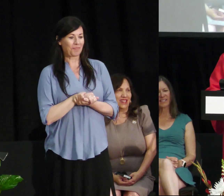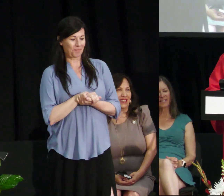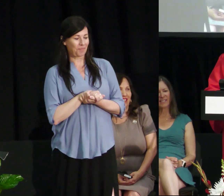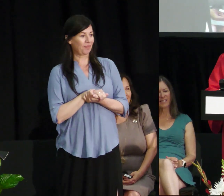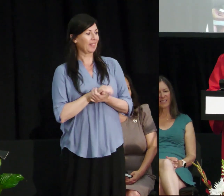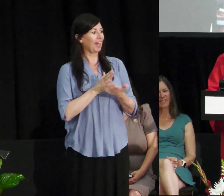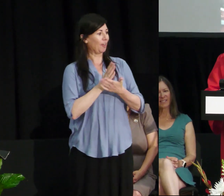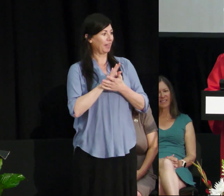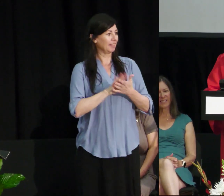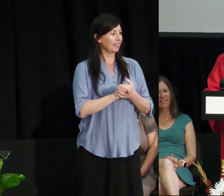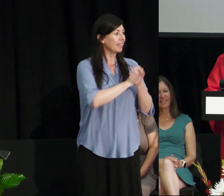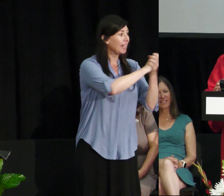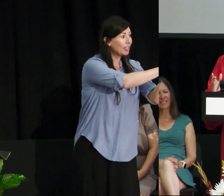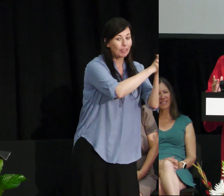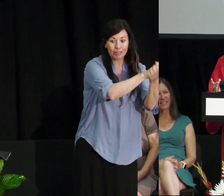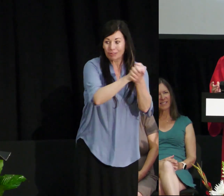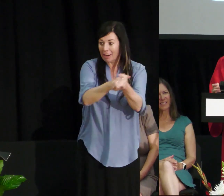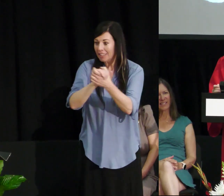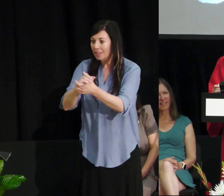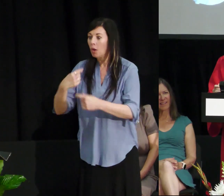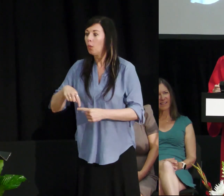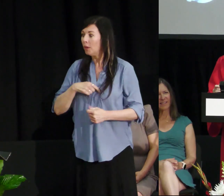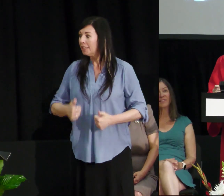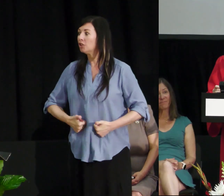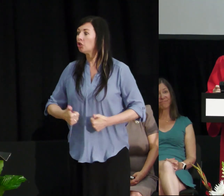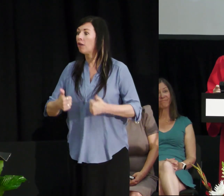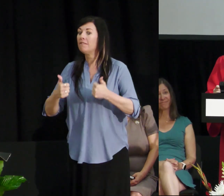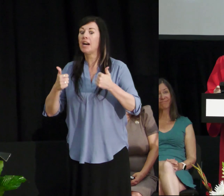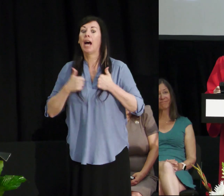Alright, congratulations, we survived.